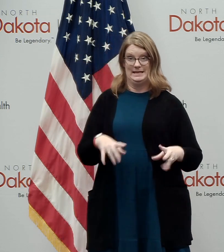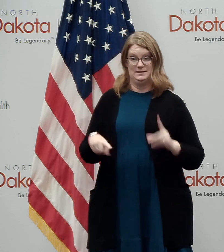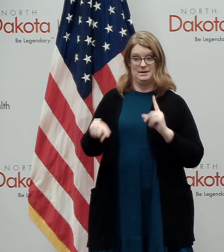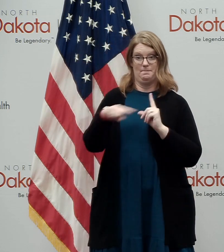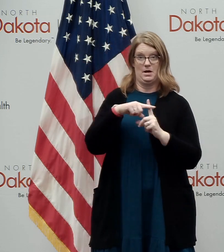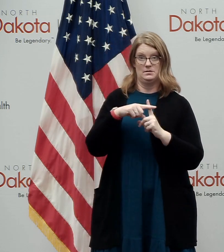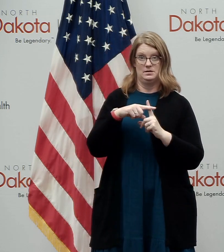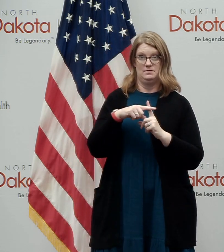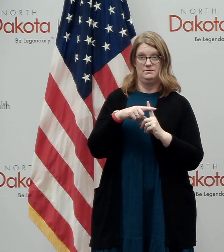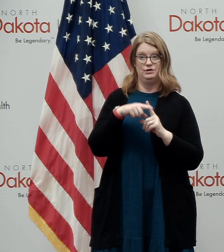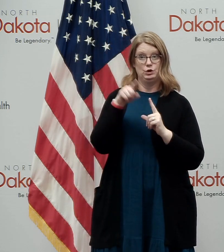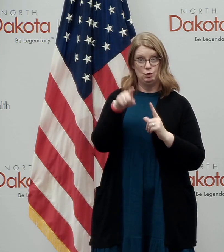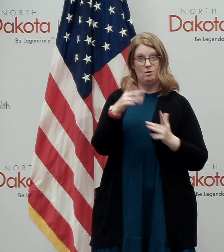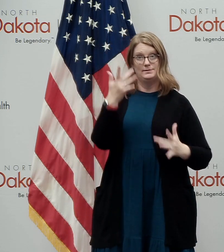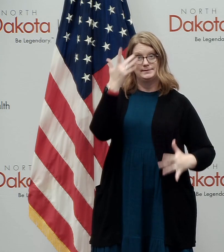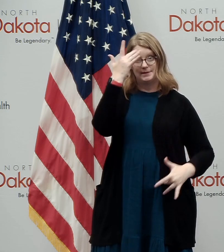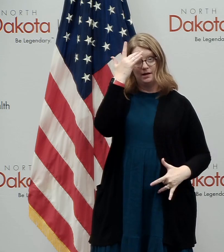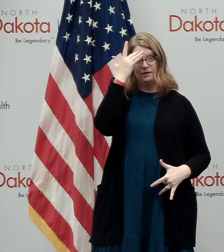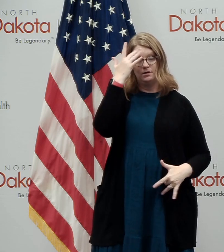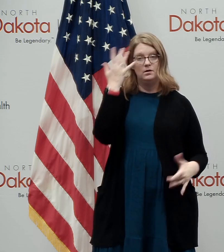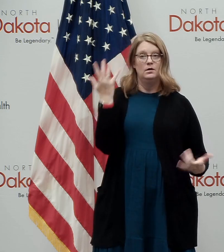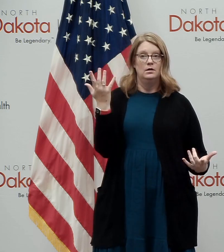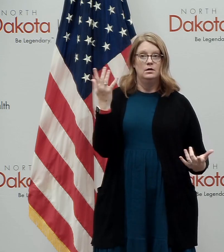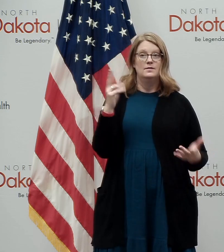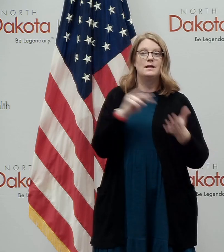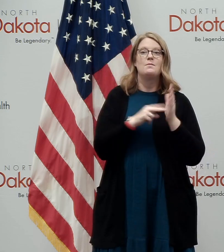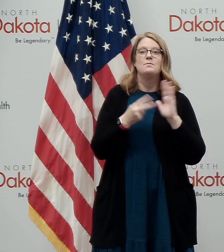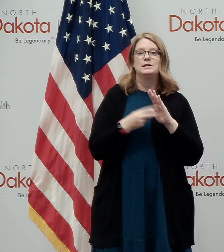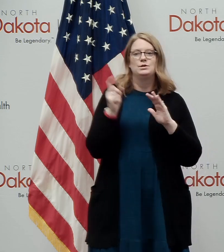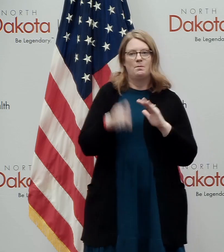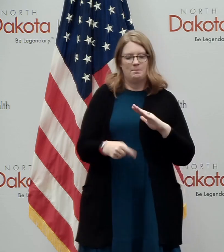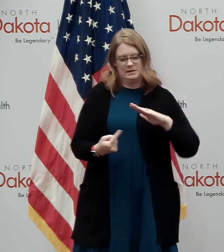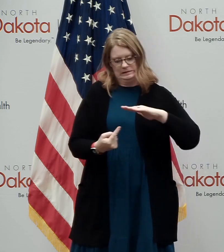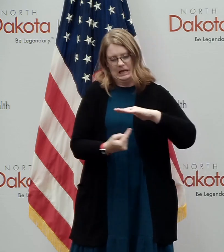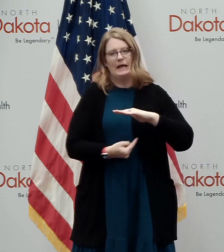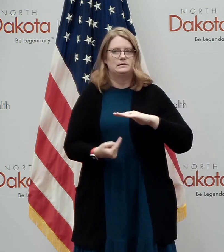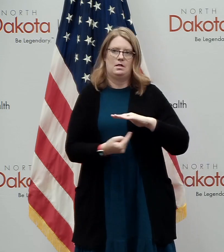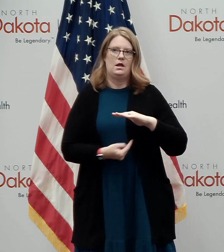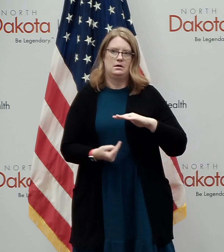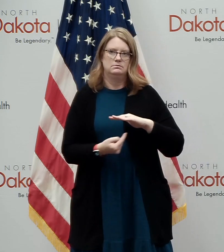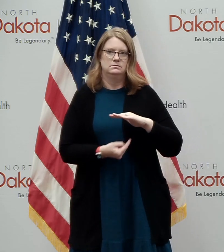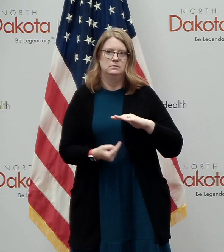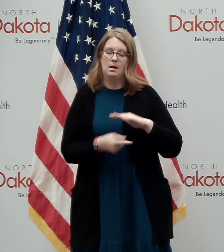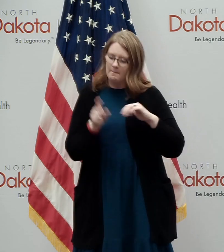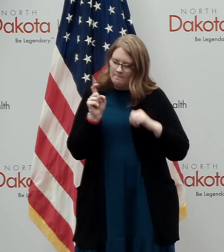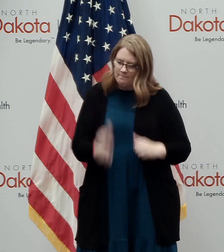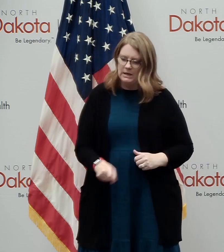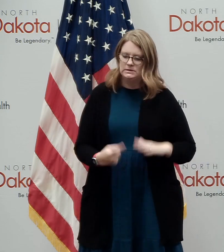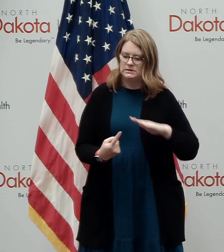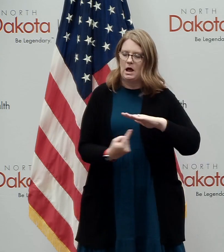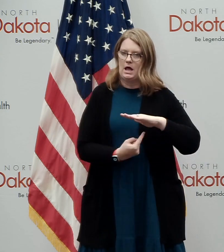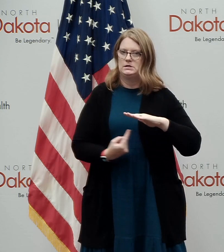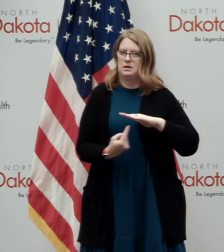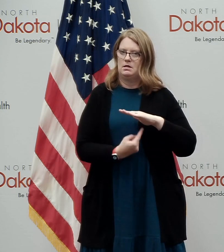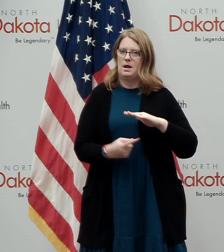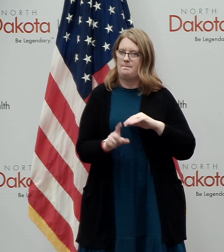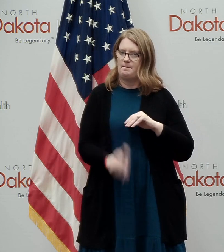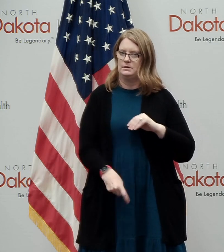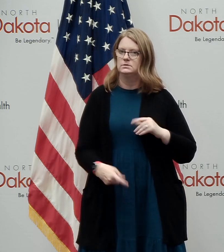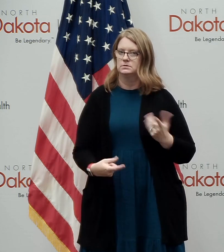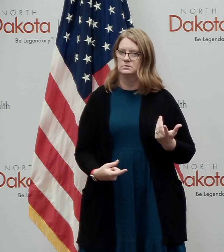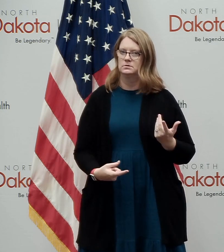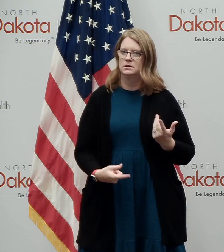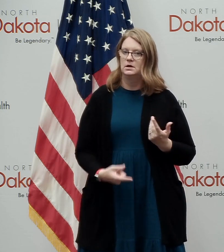really important that if you're positive, that you are isolating till the time of your recovery. You, as